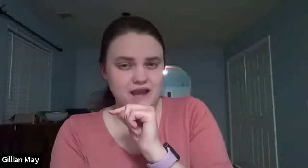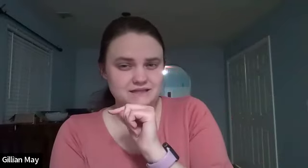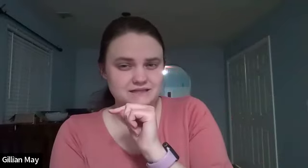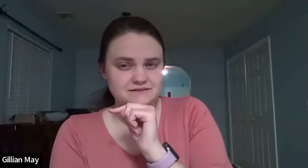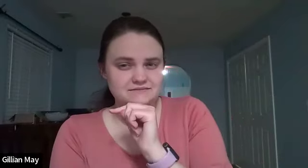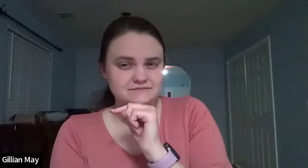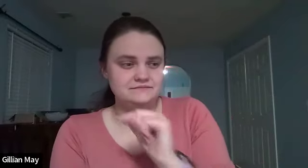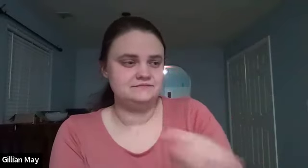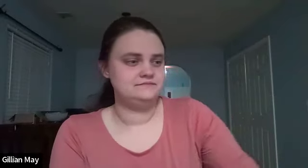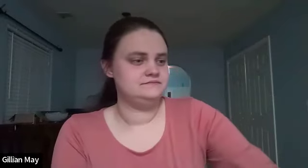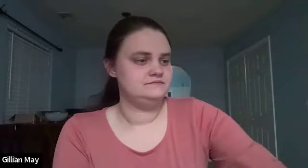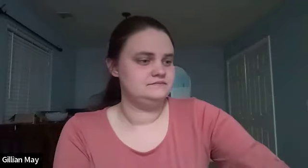rat.